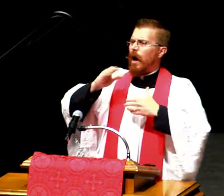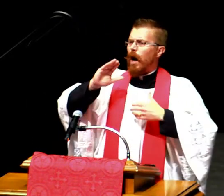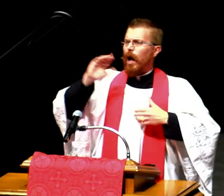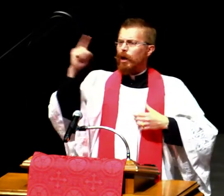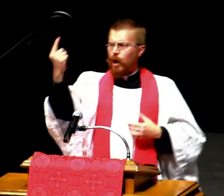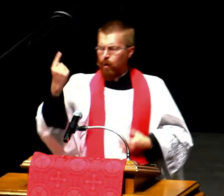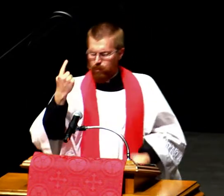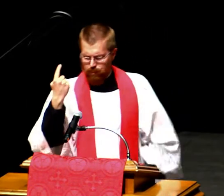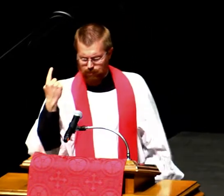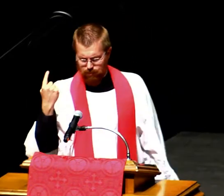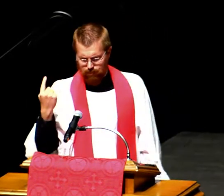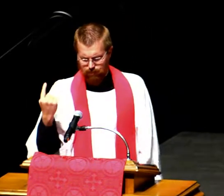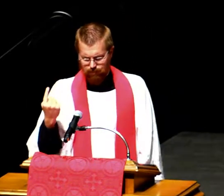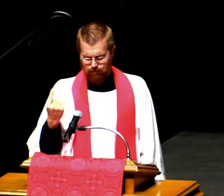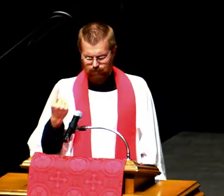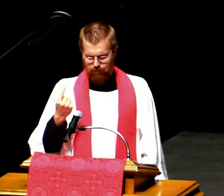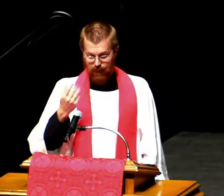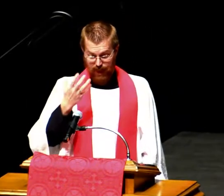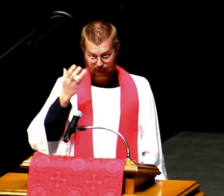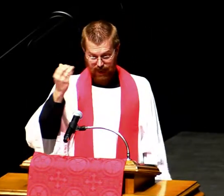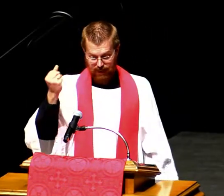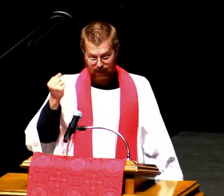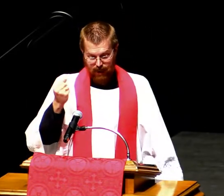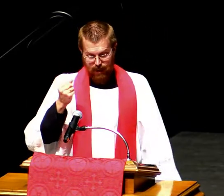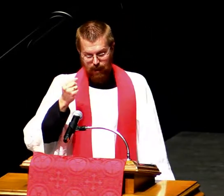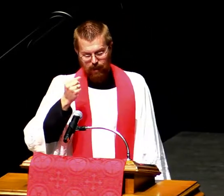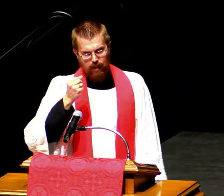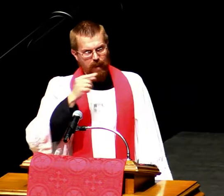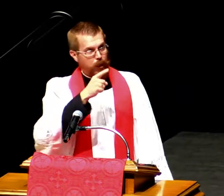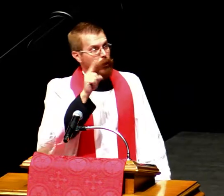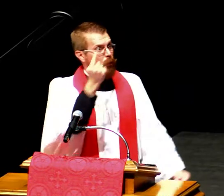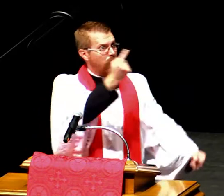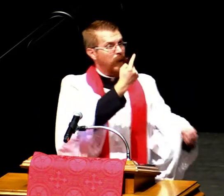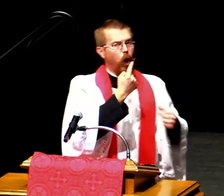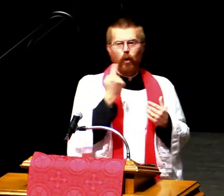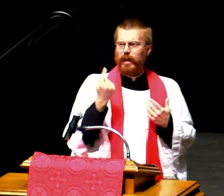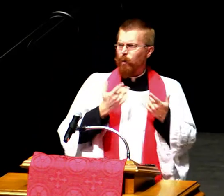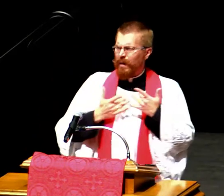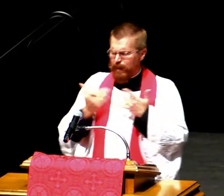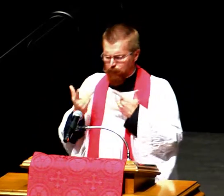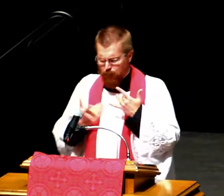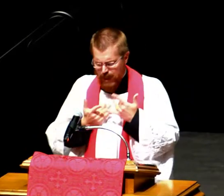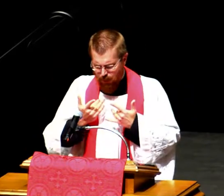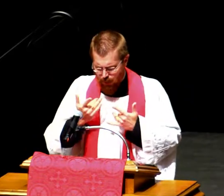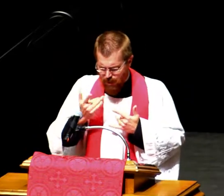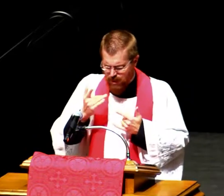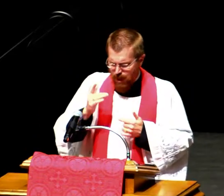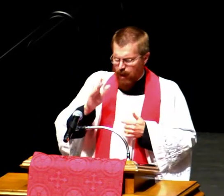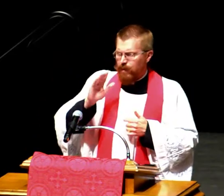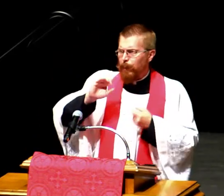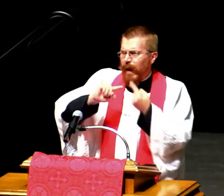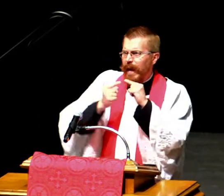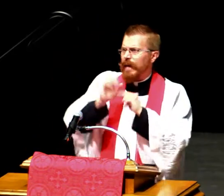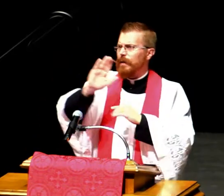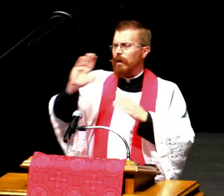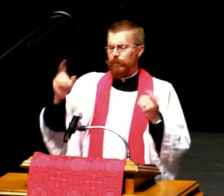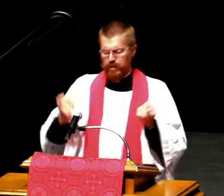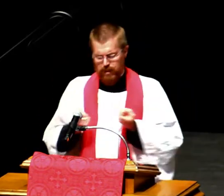alone, and that you are the only one that feels the pain of your